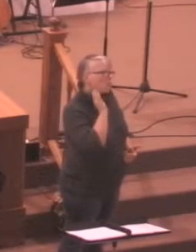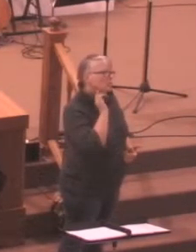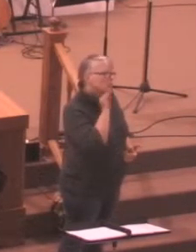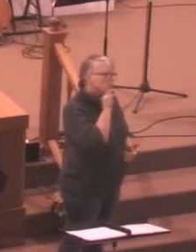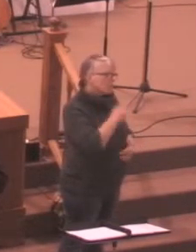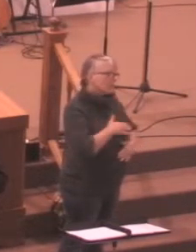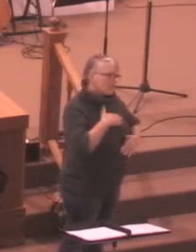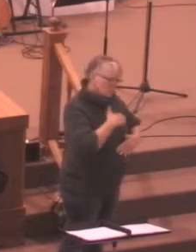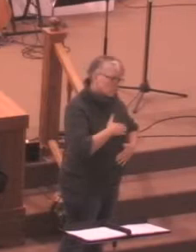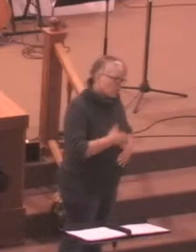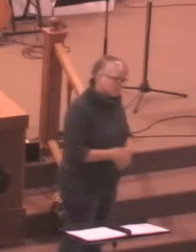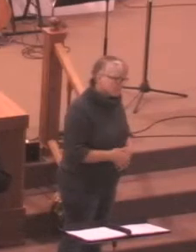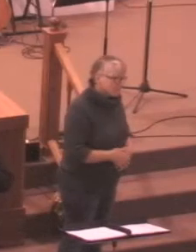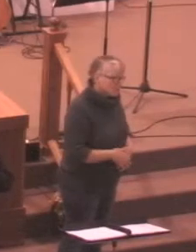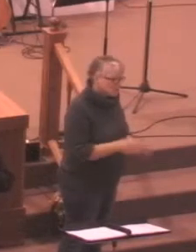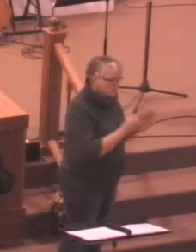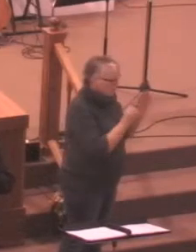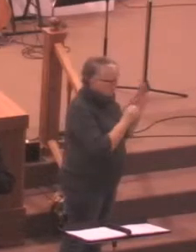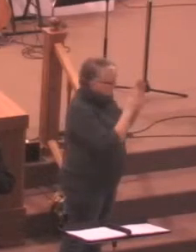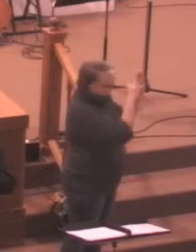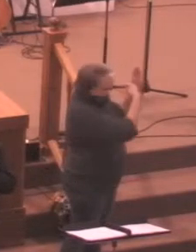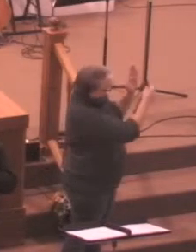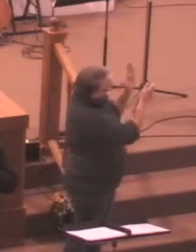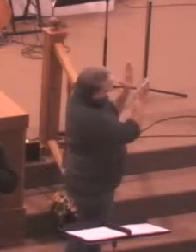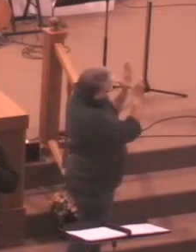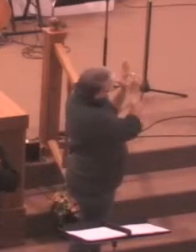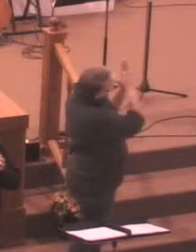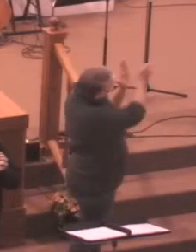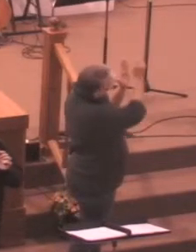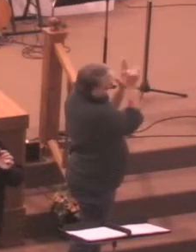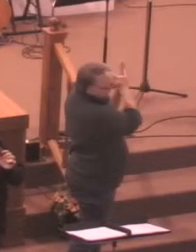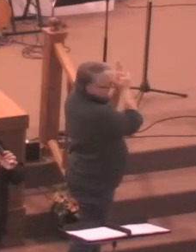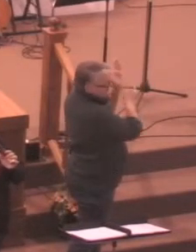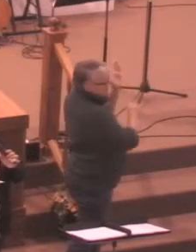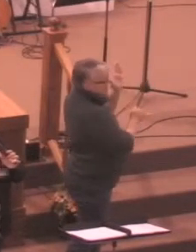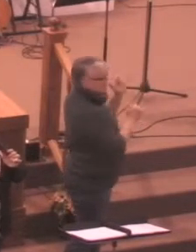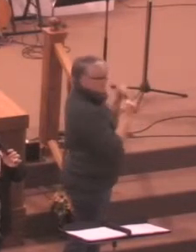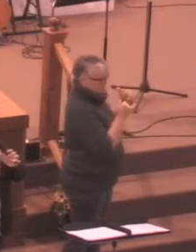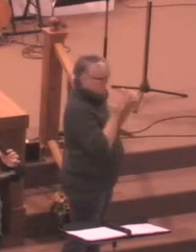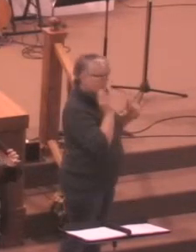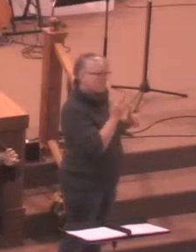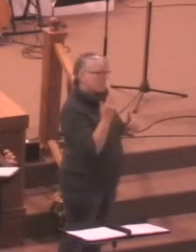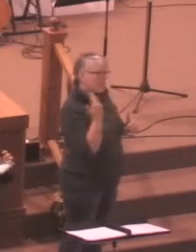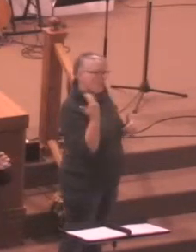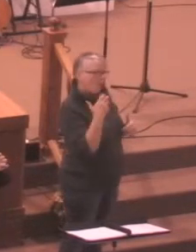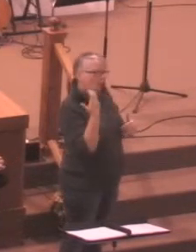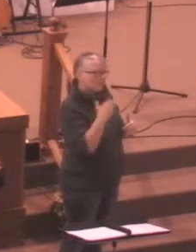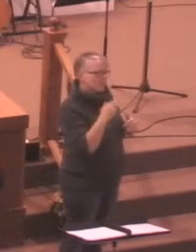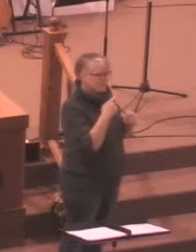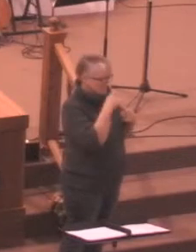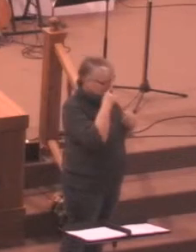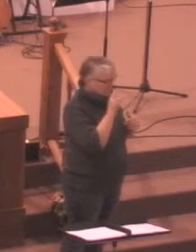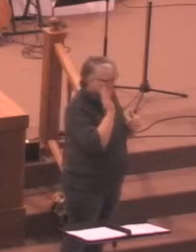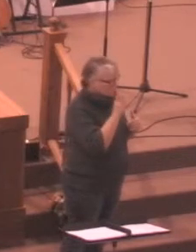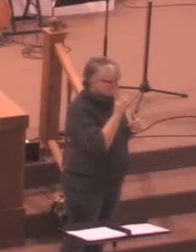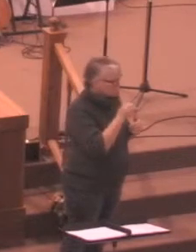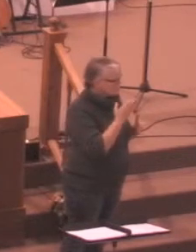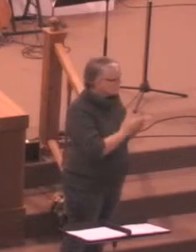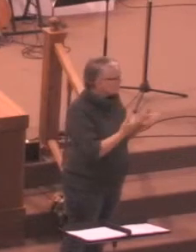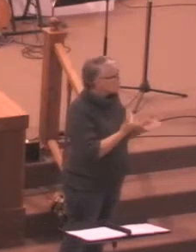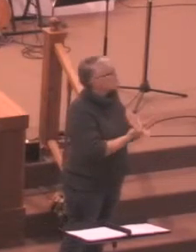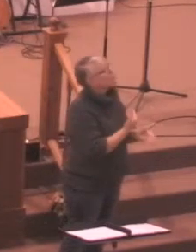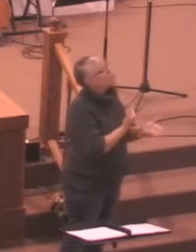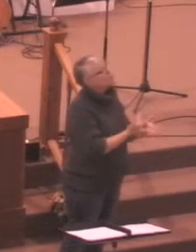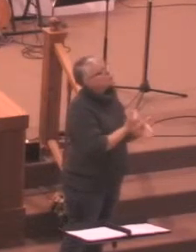have. So mark your calendars, invite everybody you know, because the spaghetti is going to be awesome. And the kids will be doing some new